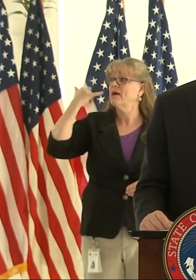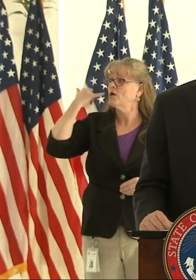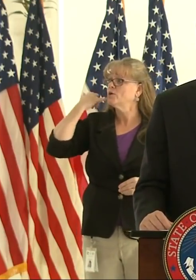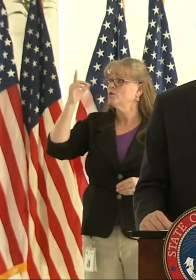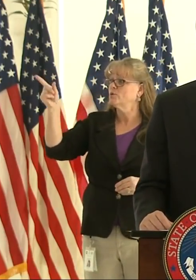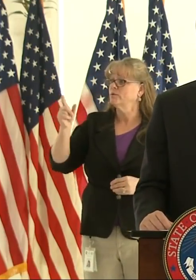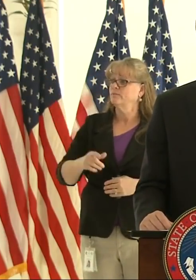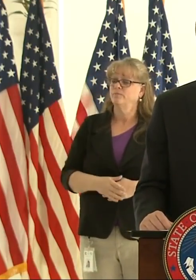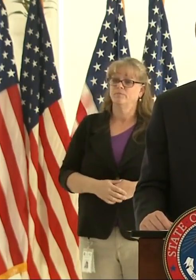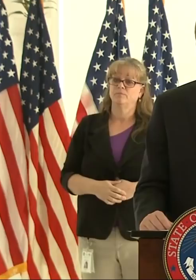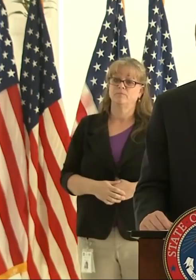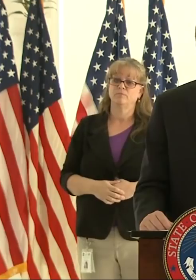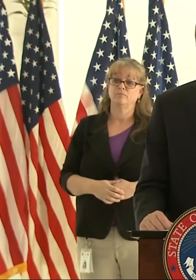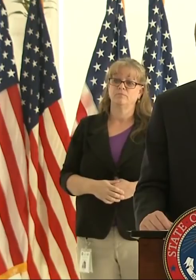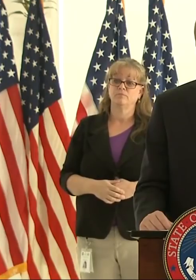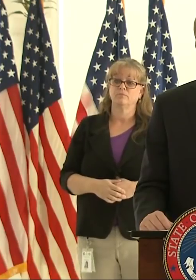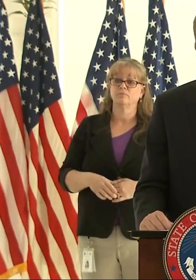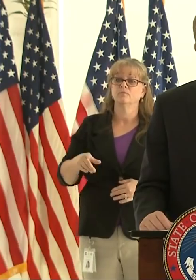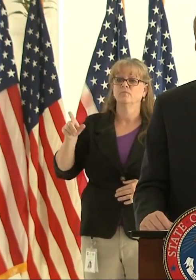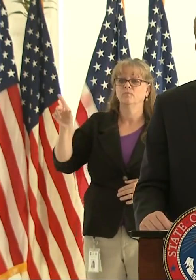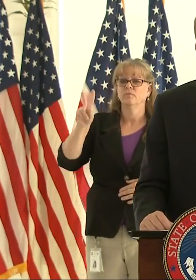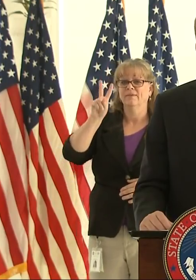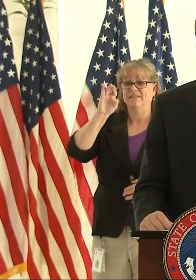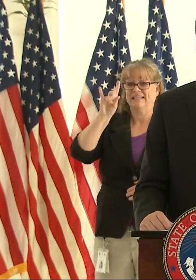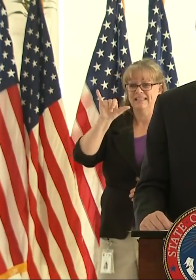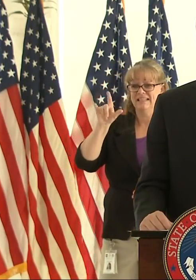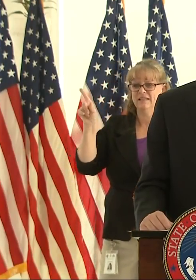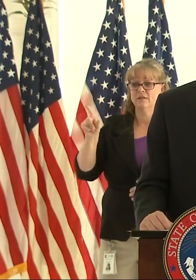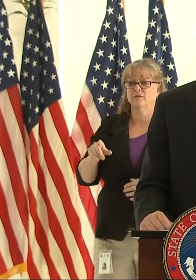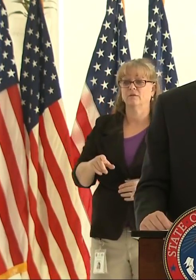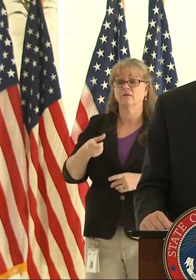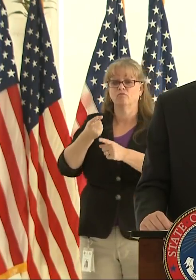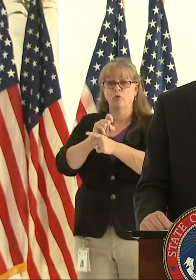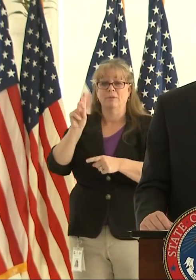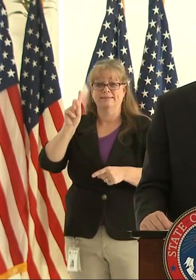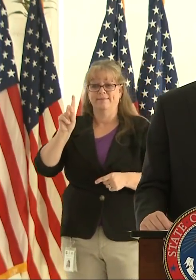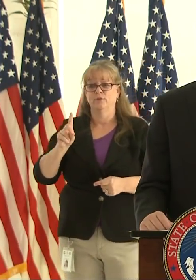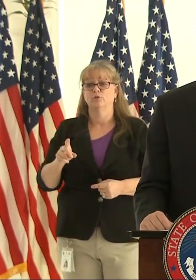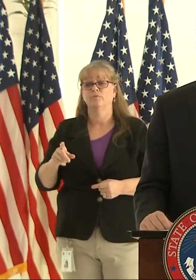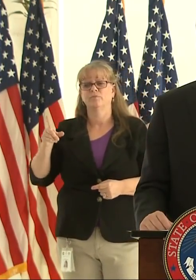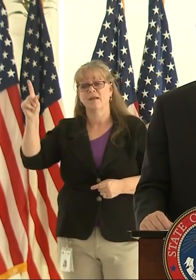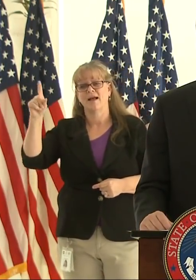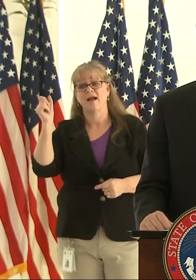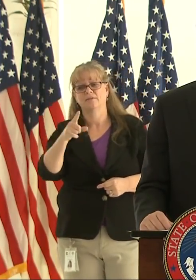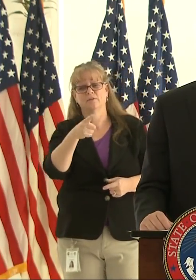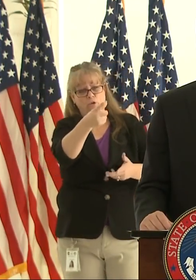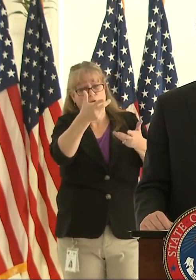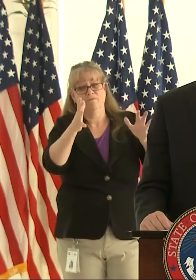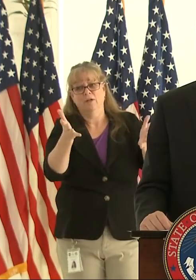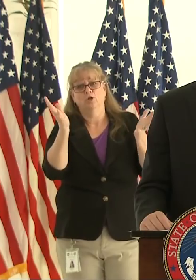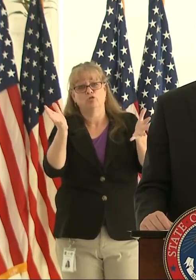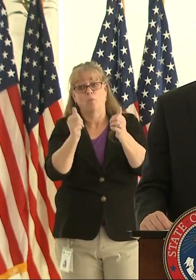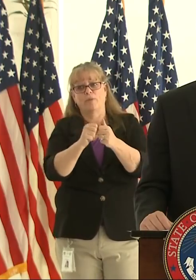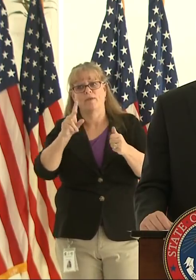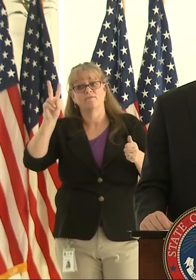News in Denver. Regarding your discussions with Vice President Pence, and I guess it was a conference call today with the White House, has